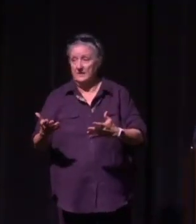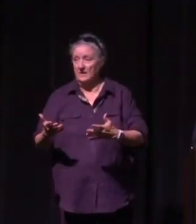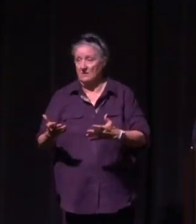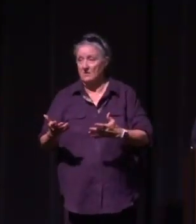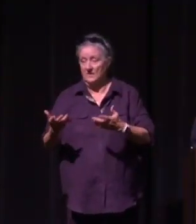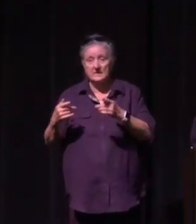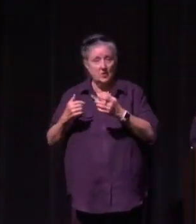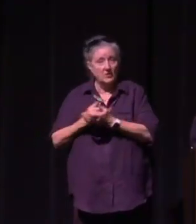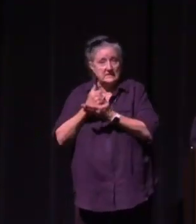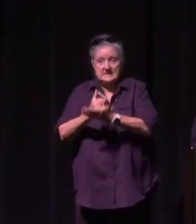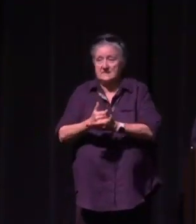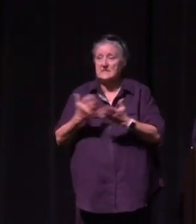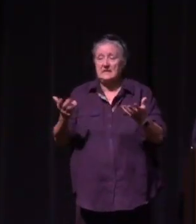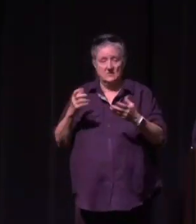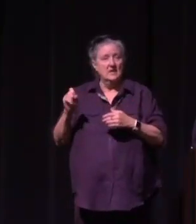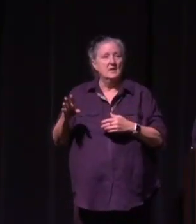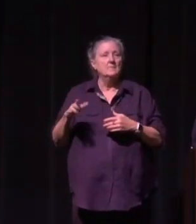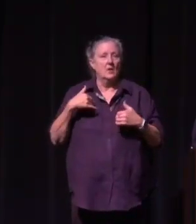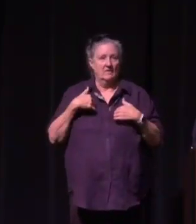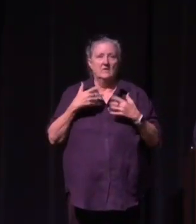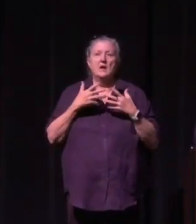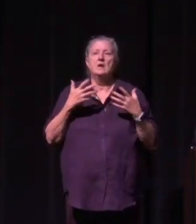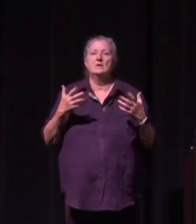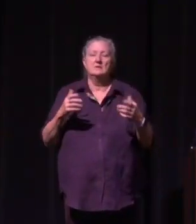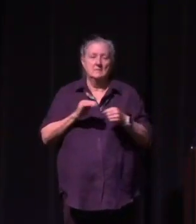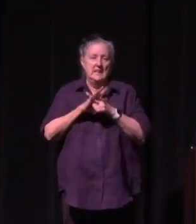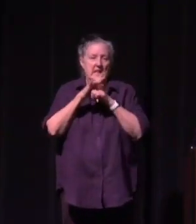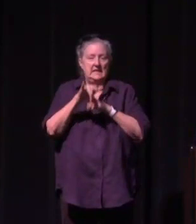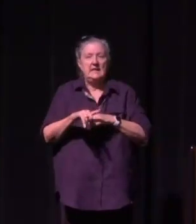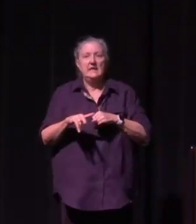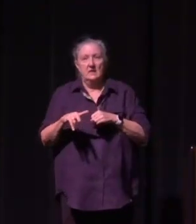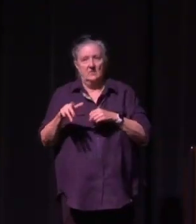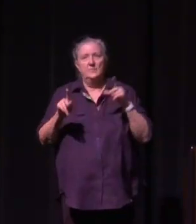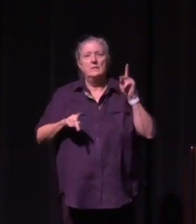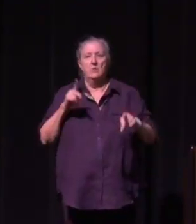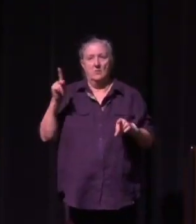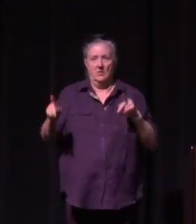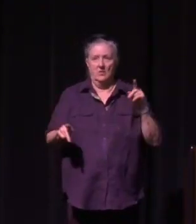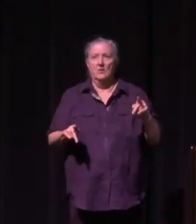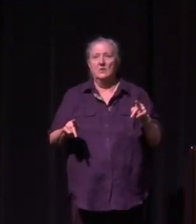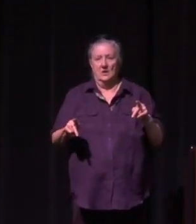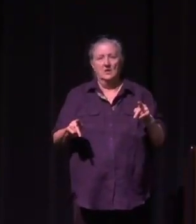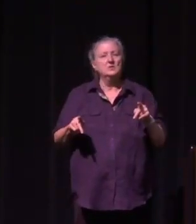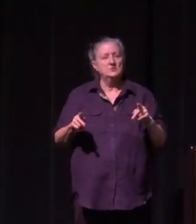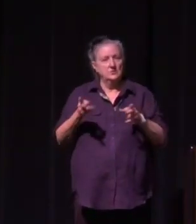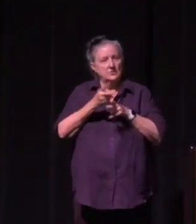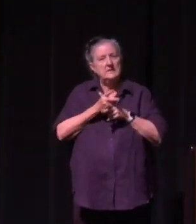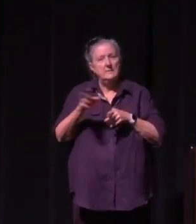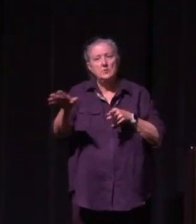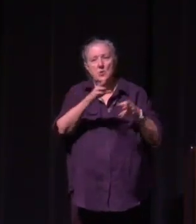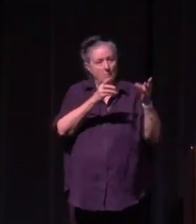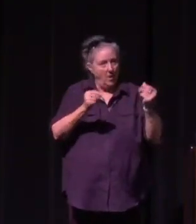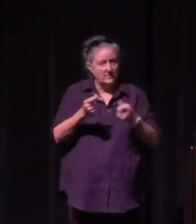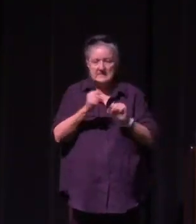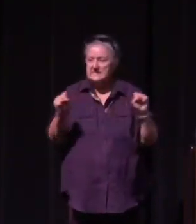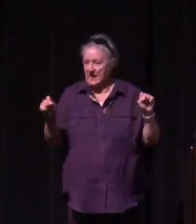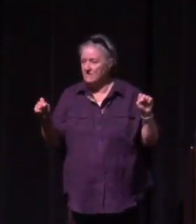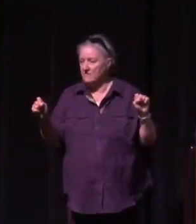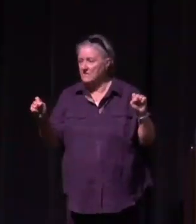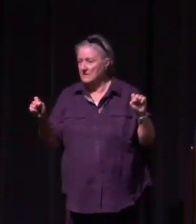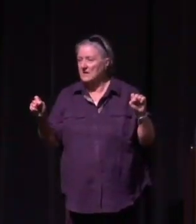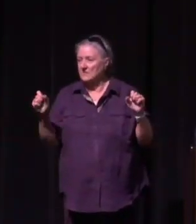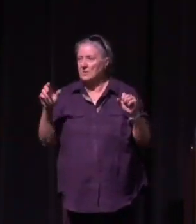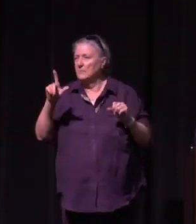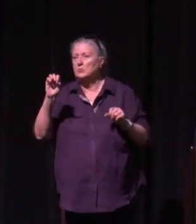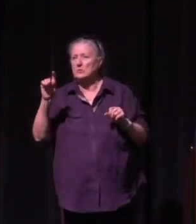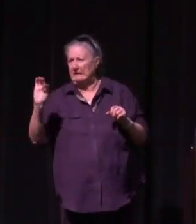here in Santa Barbara. So rest assured we have enough personnel to keep your properties safe from